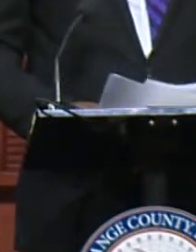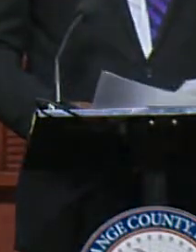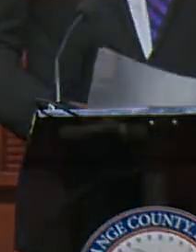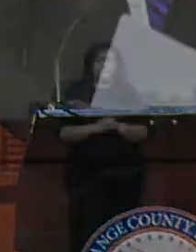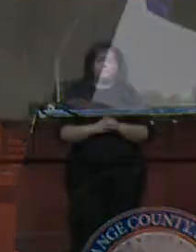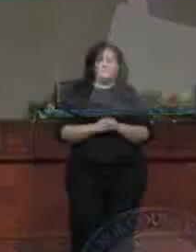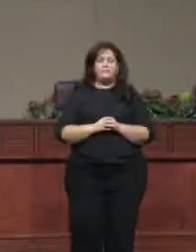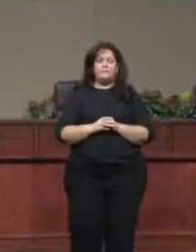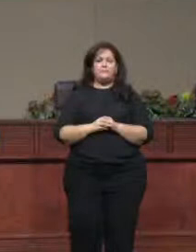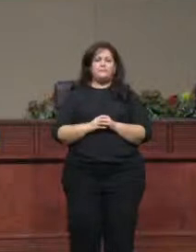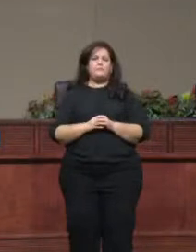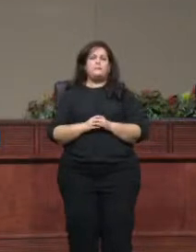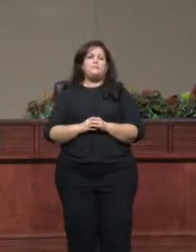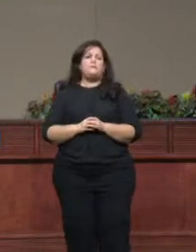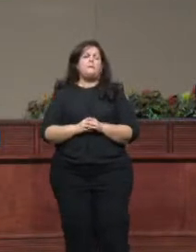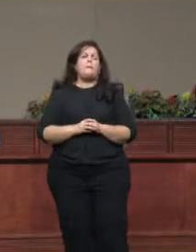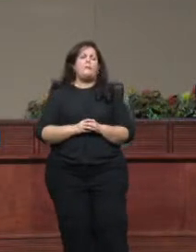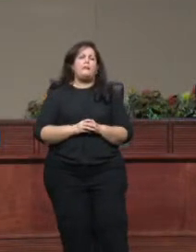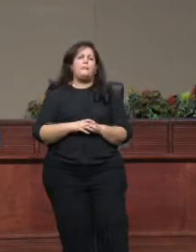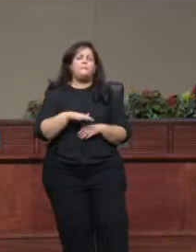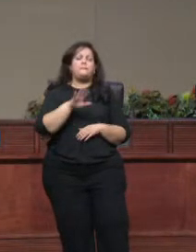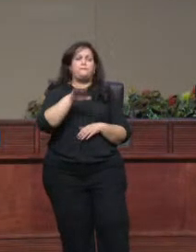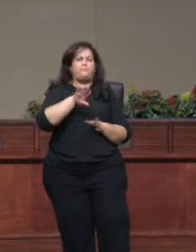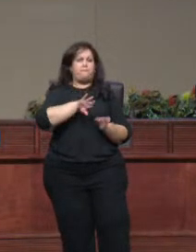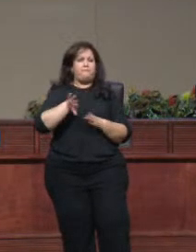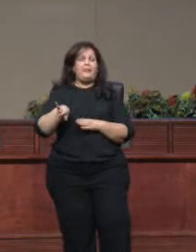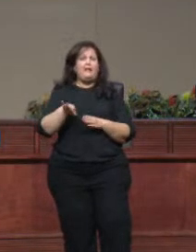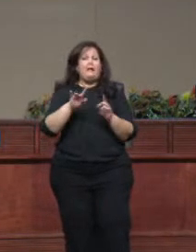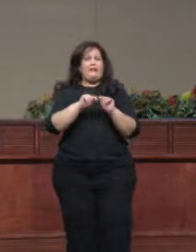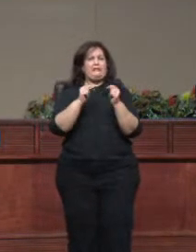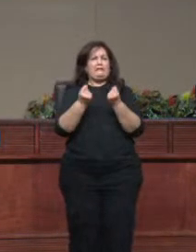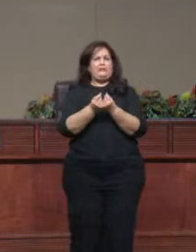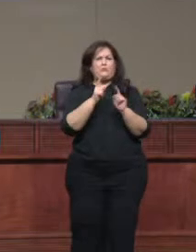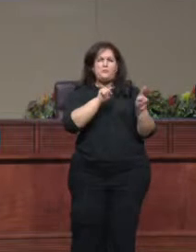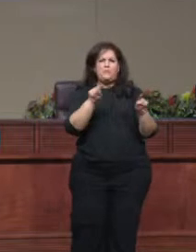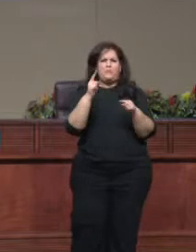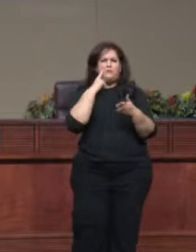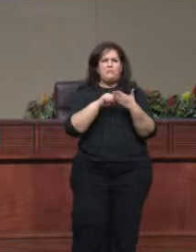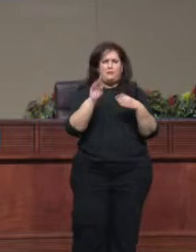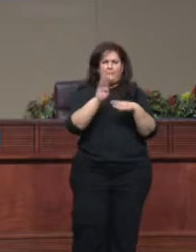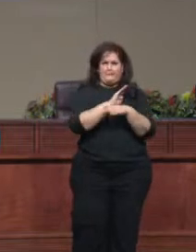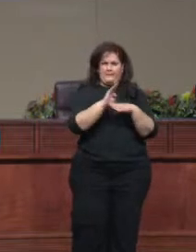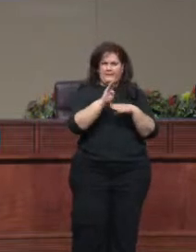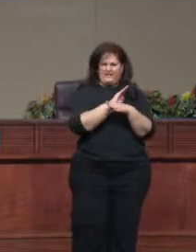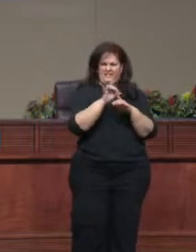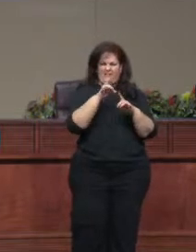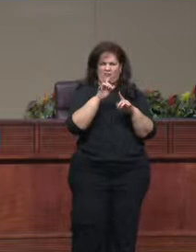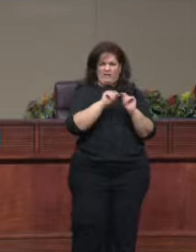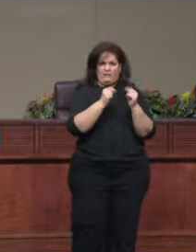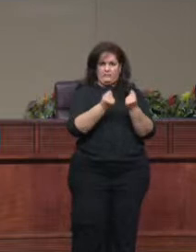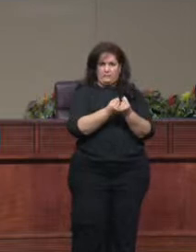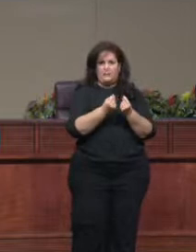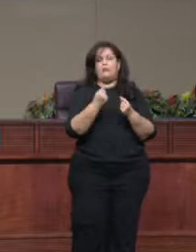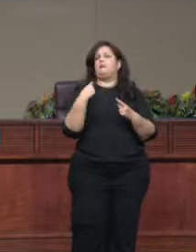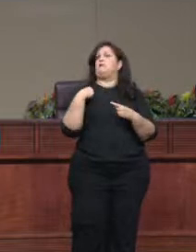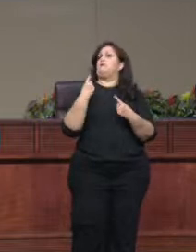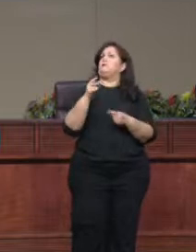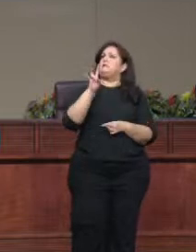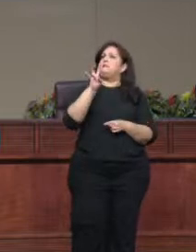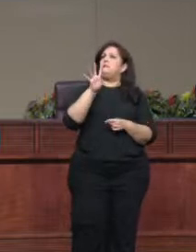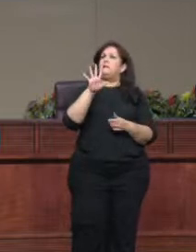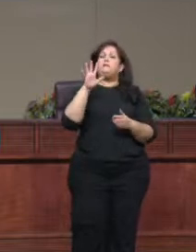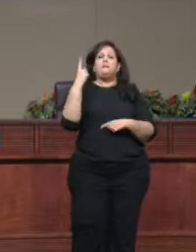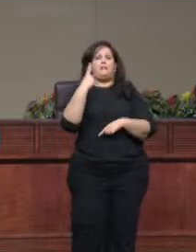I'm going to give you an update on our strike teams, our compliance teams. They have been in operation for 75